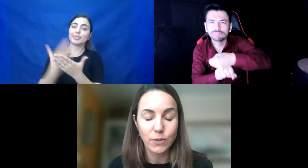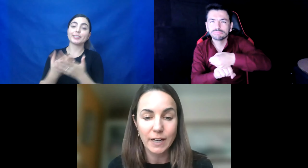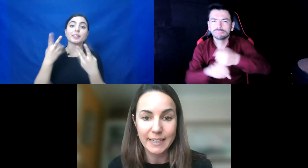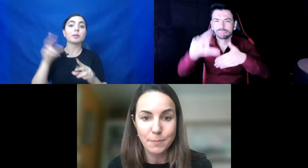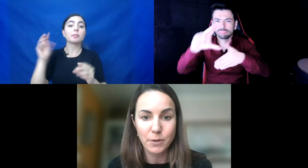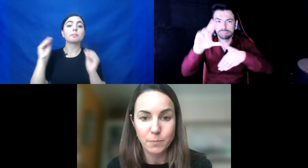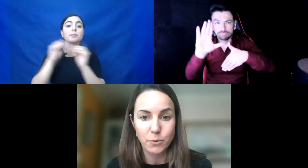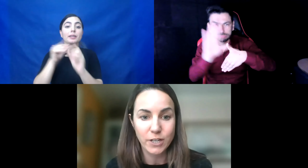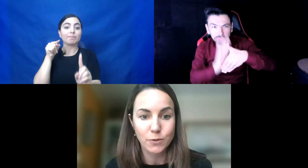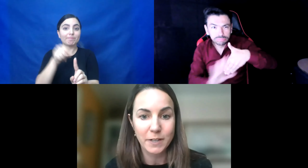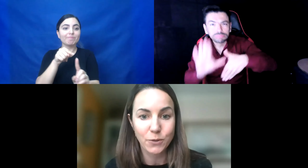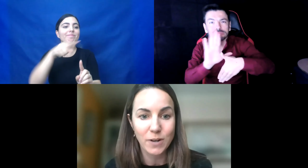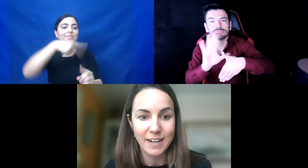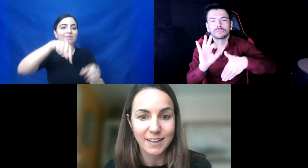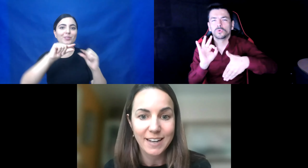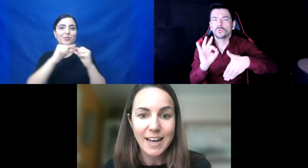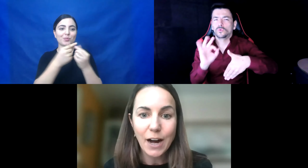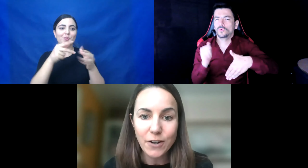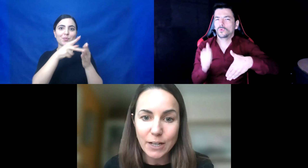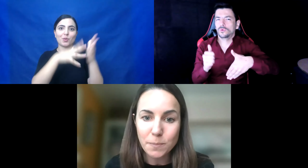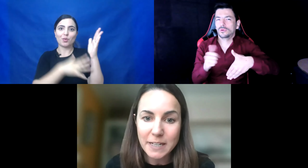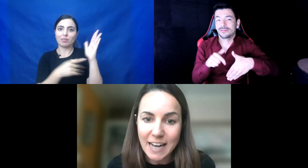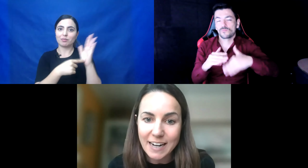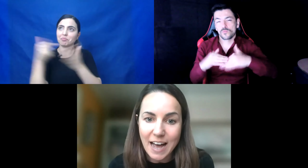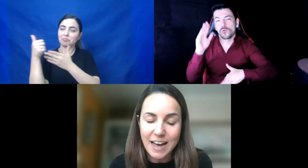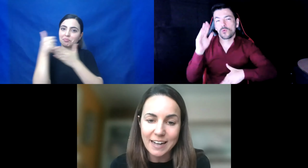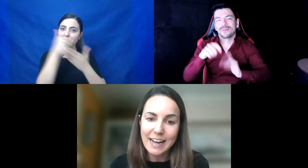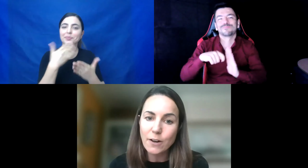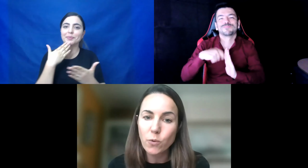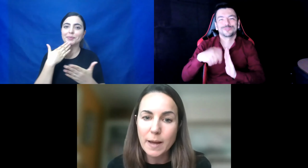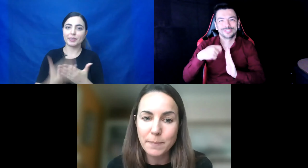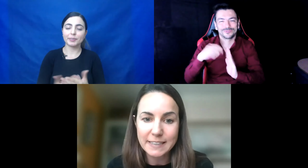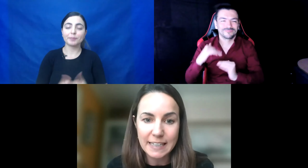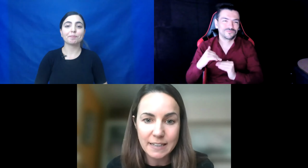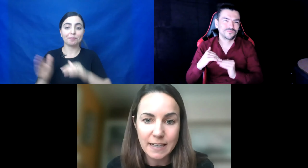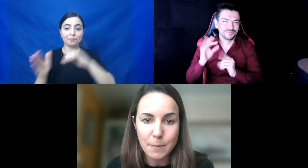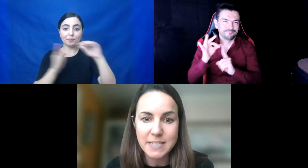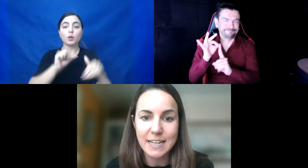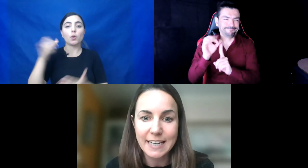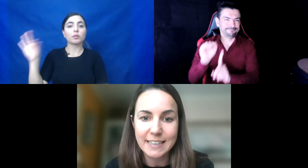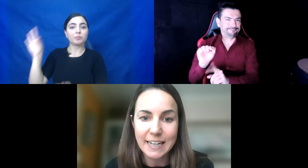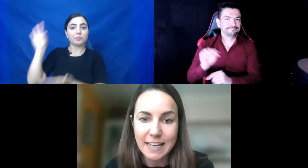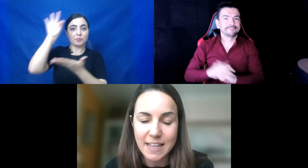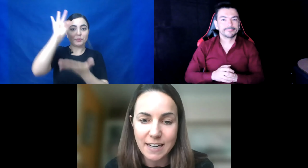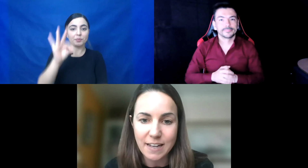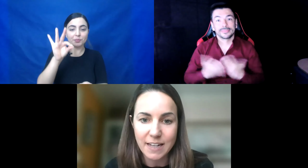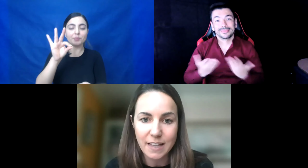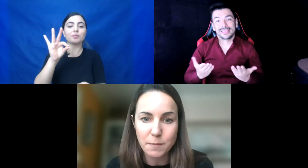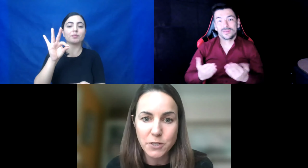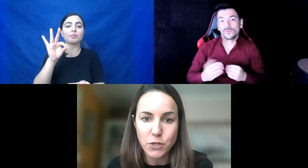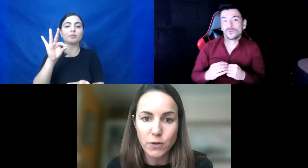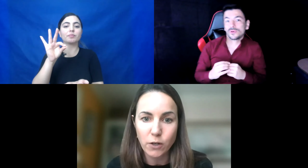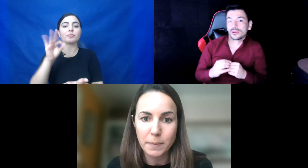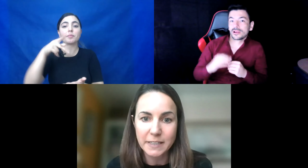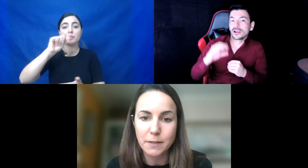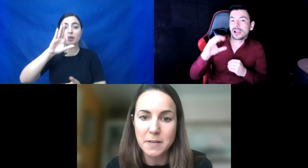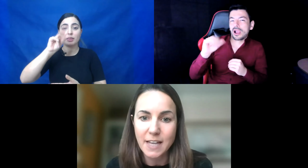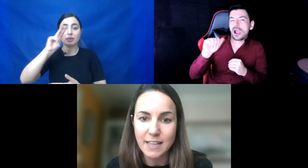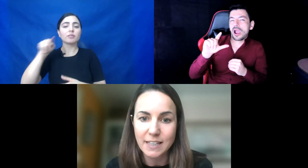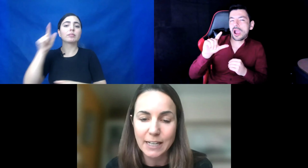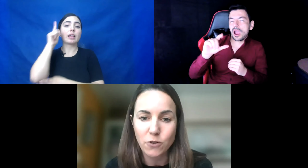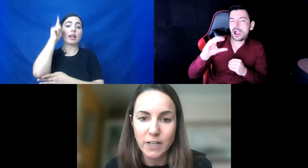provided to the region, and in particular for your support for this wonderful project. Now I want to invite